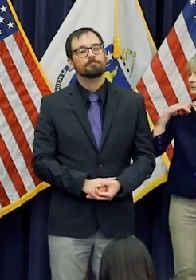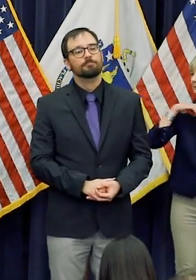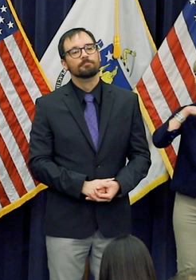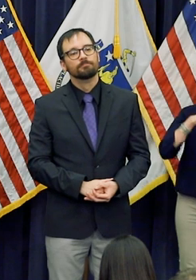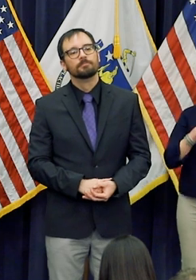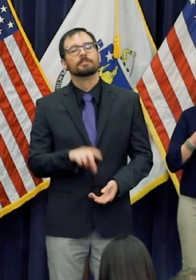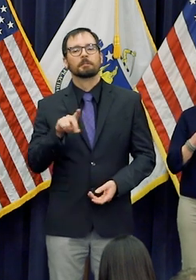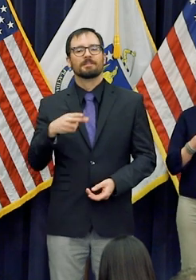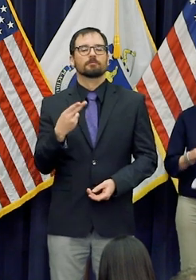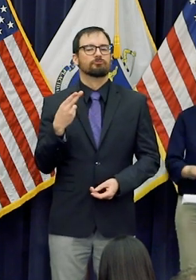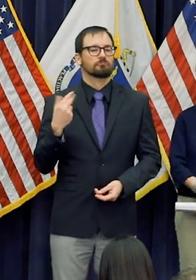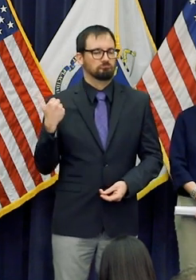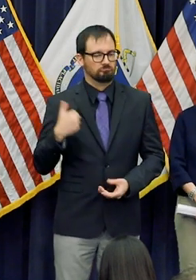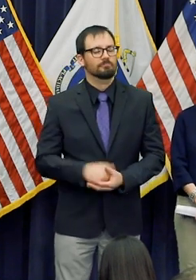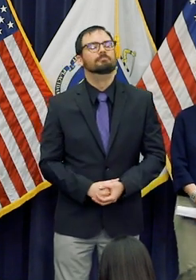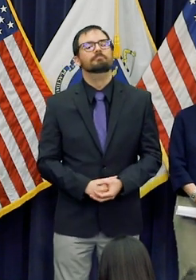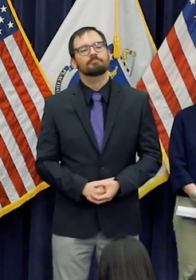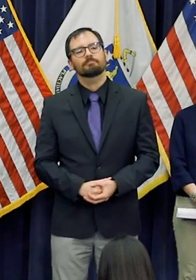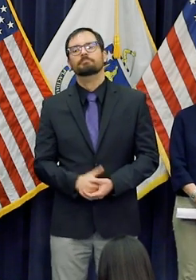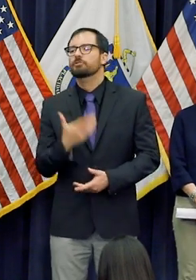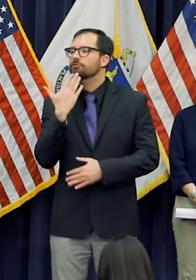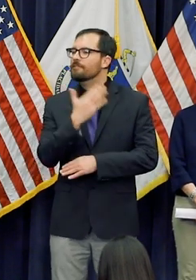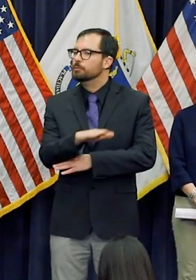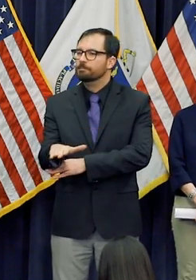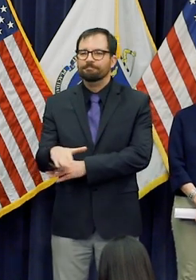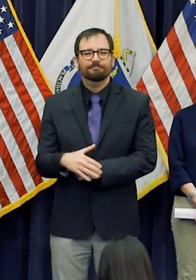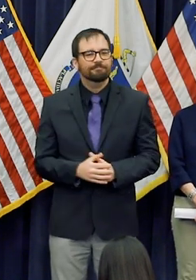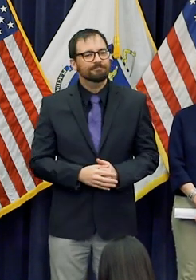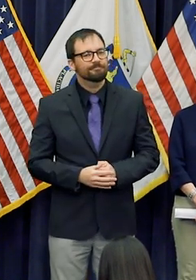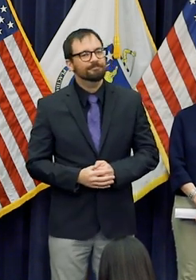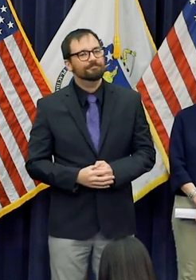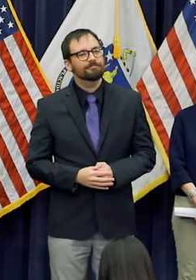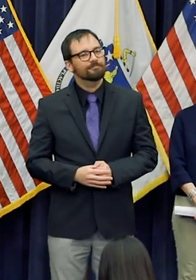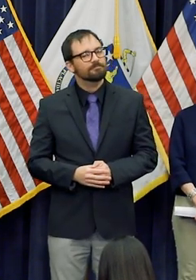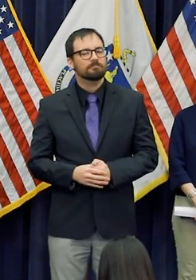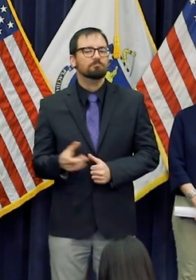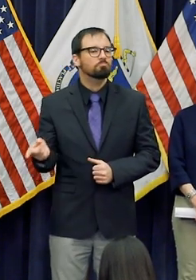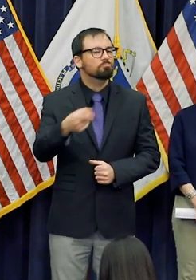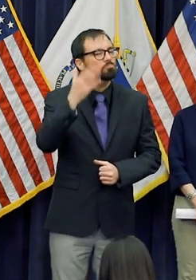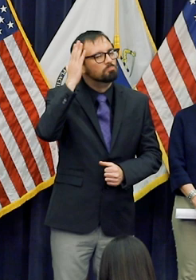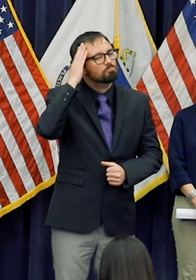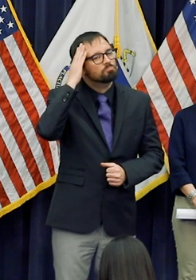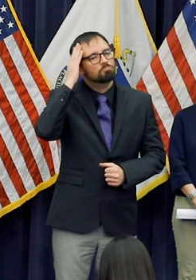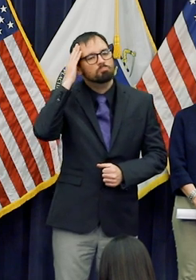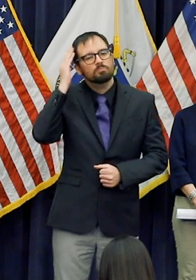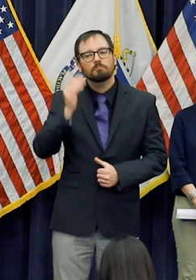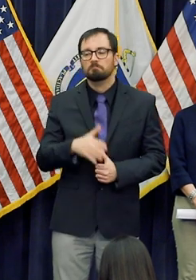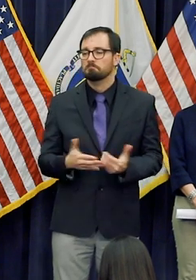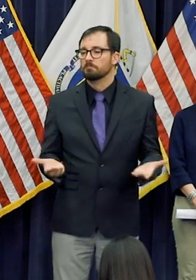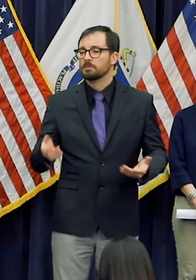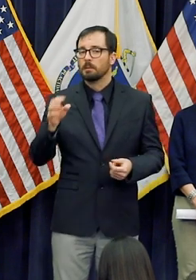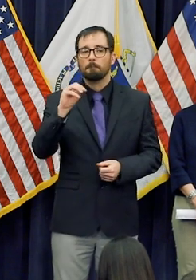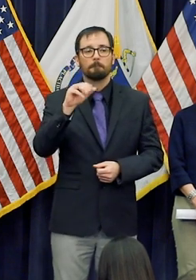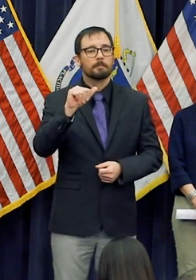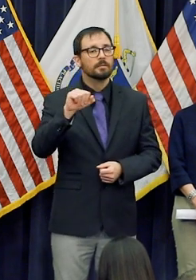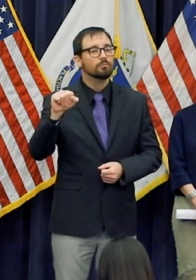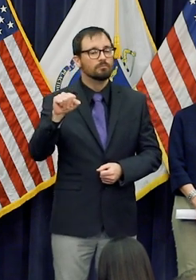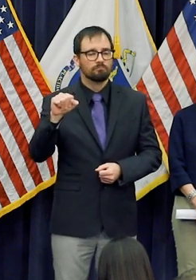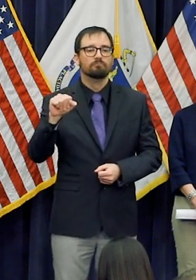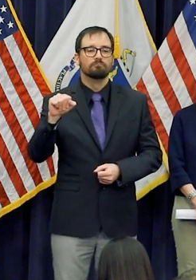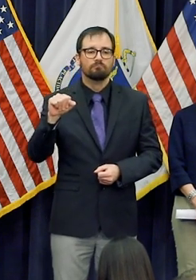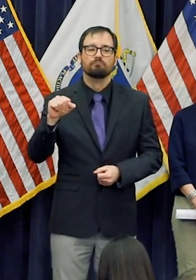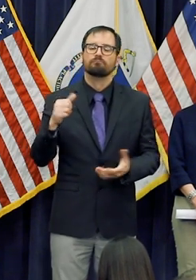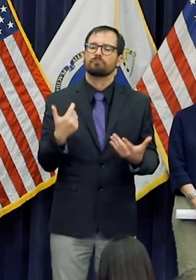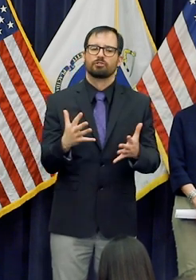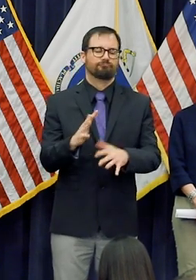Good afternoon, everybody. As you all know by now, in Massachusetts, we have put in place important measures to slow